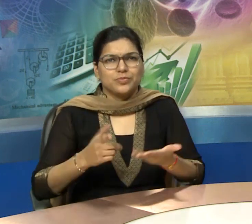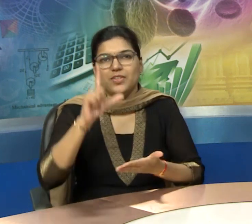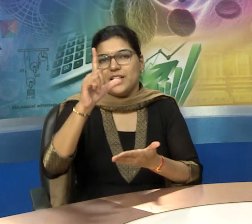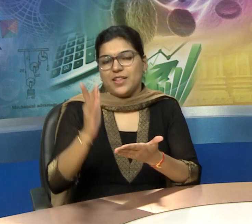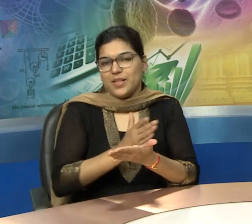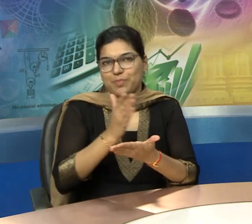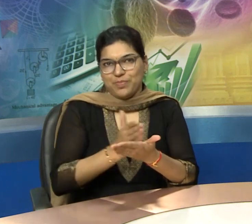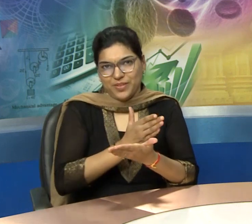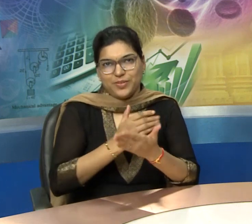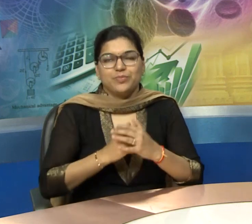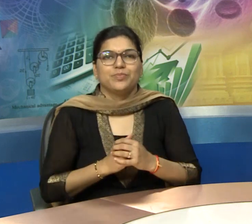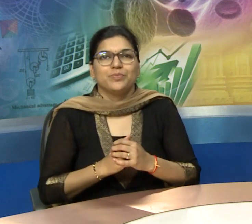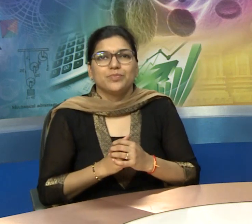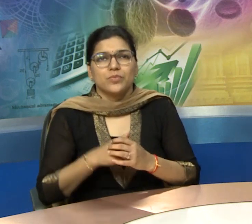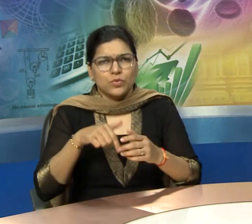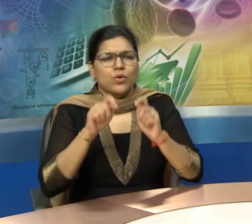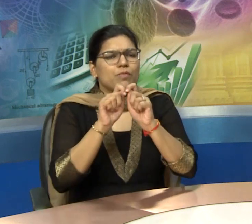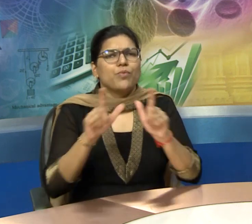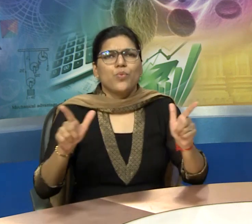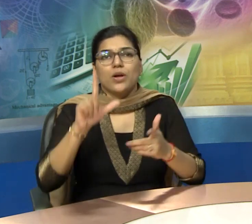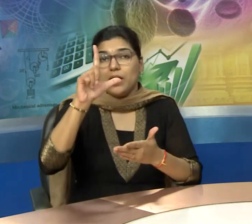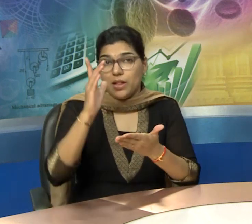do subject library science.